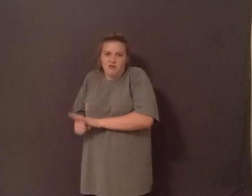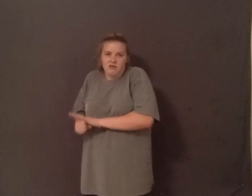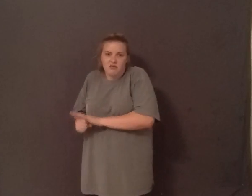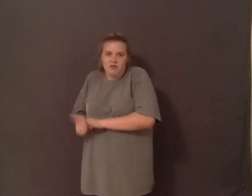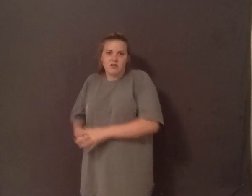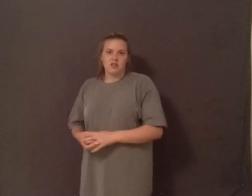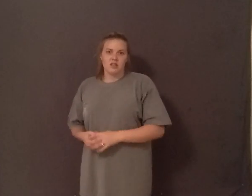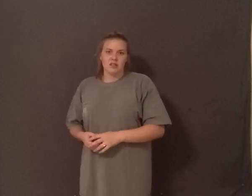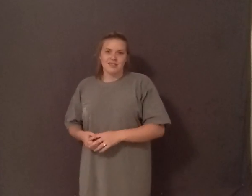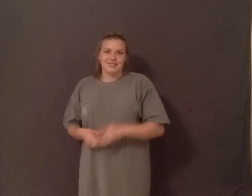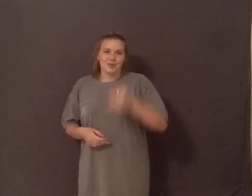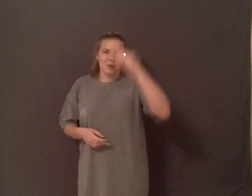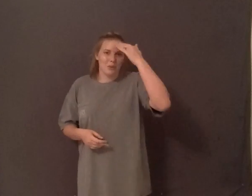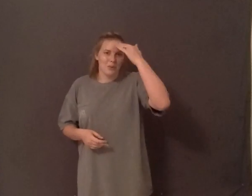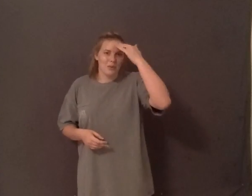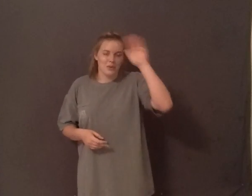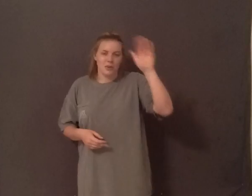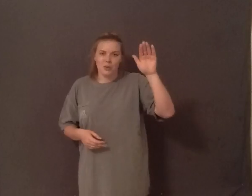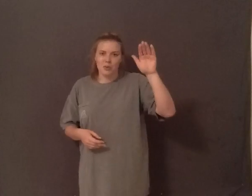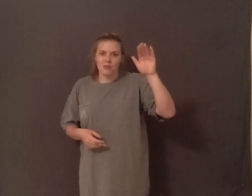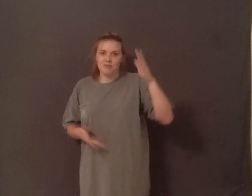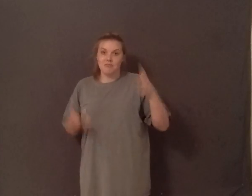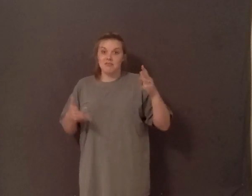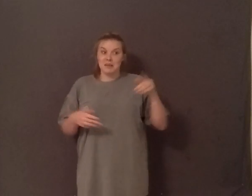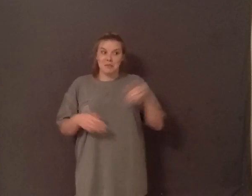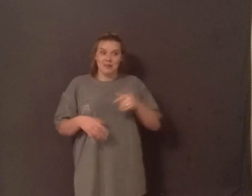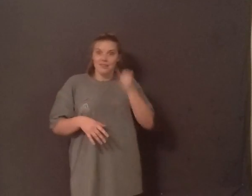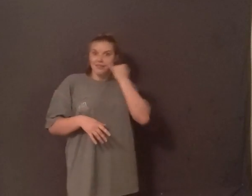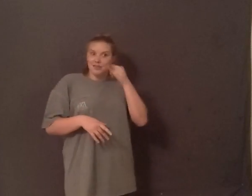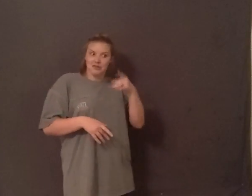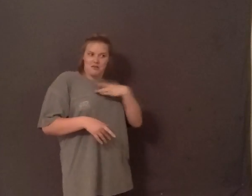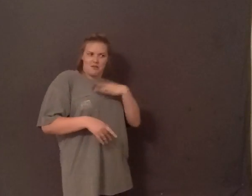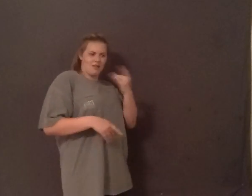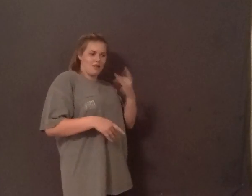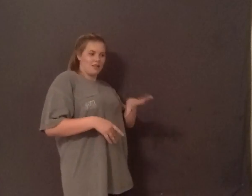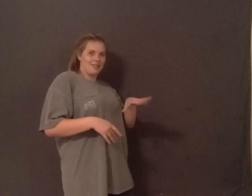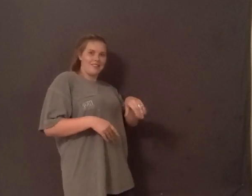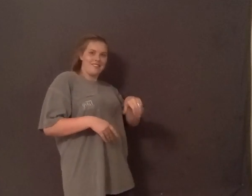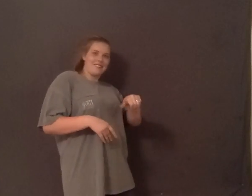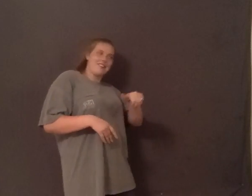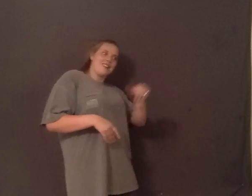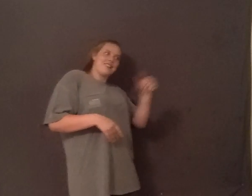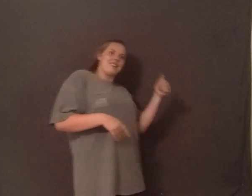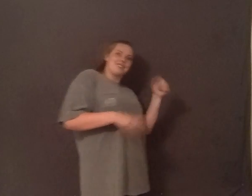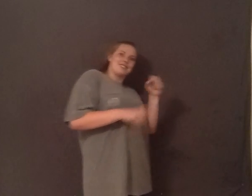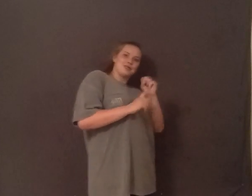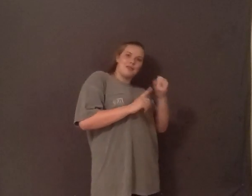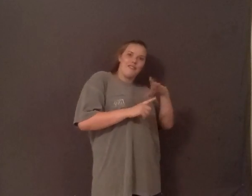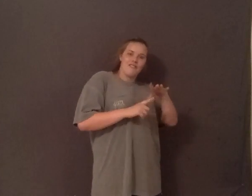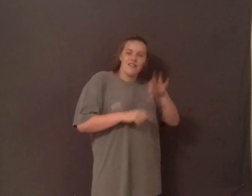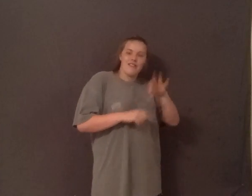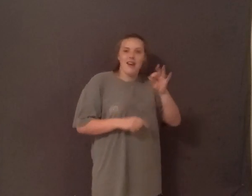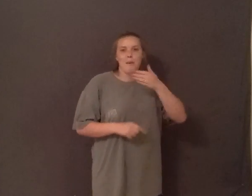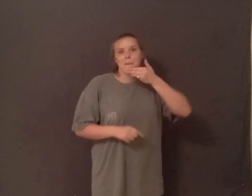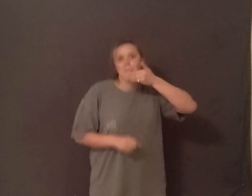If she doesn't like you, maybe that will help you to find somebody else, help you to see that you're too